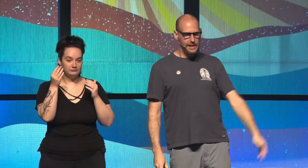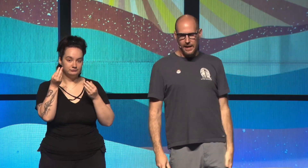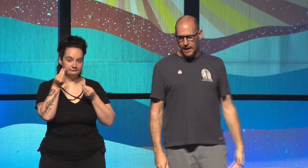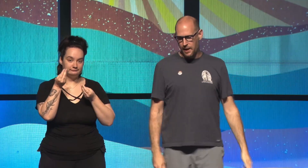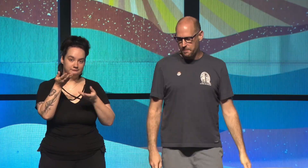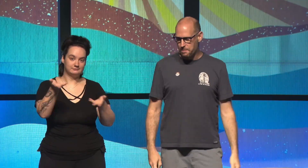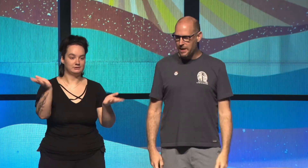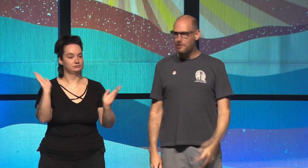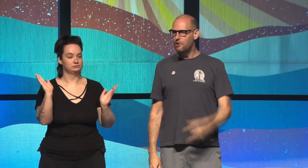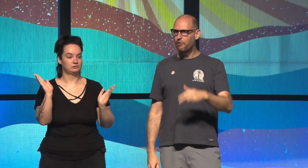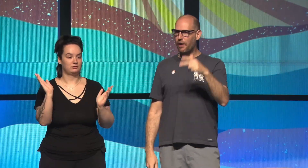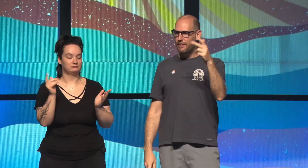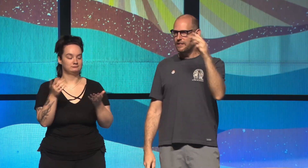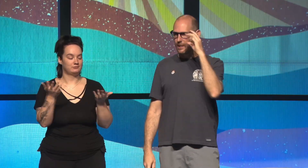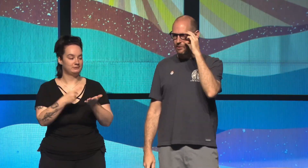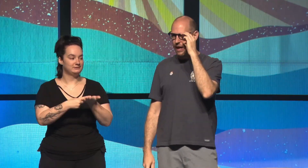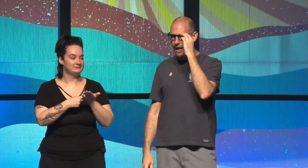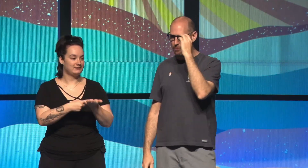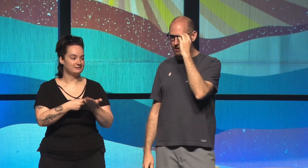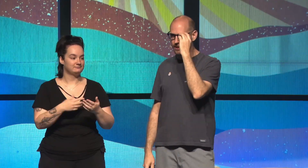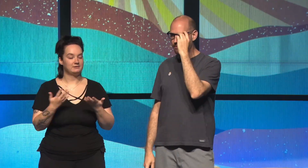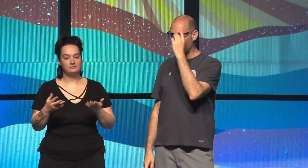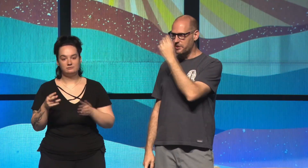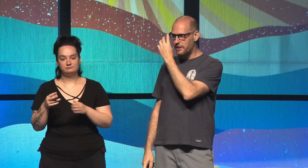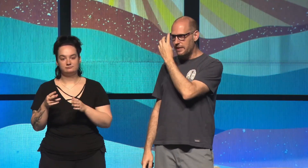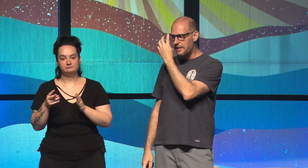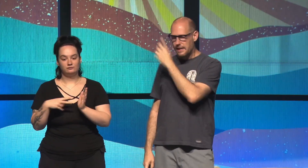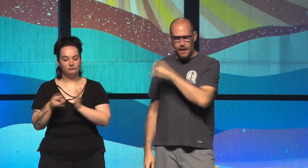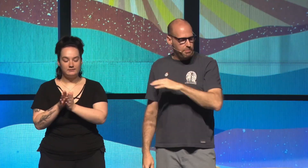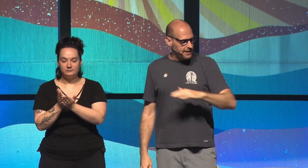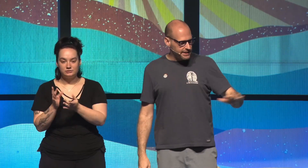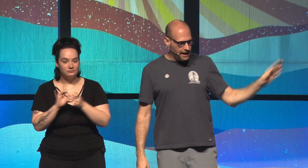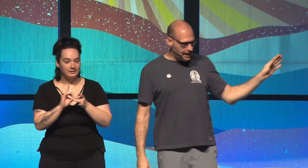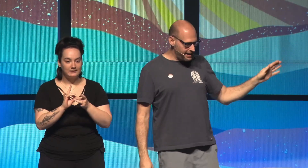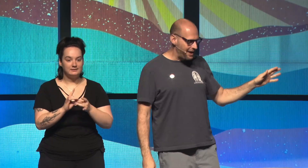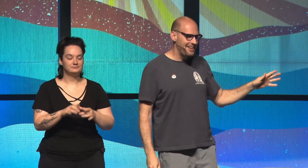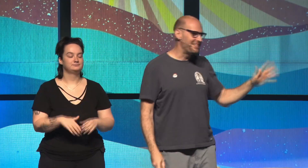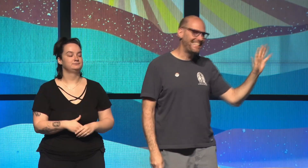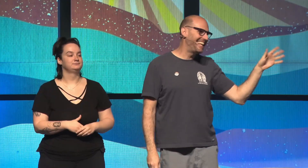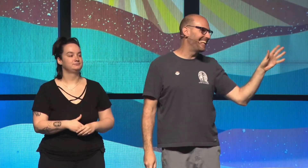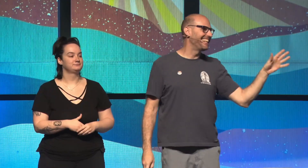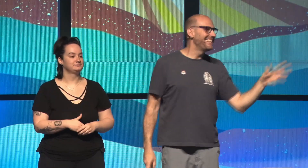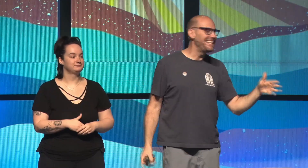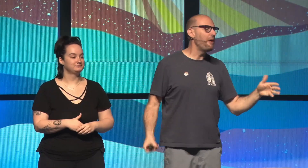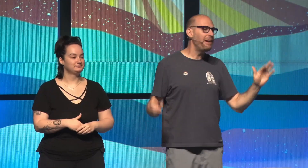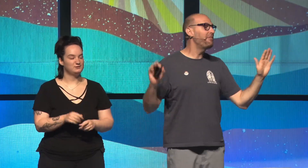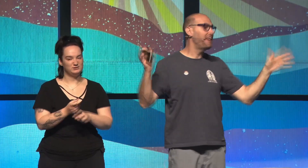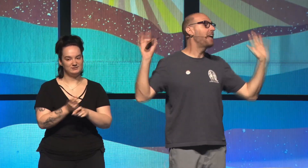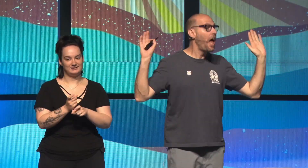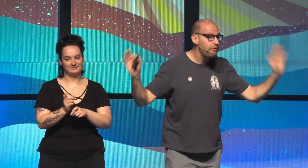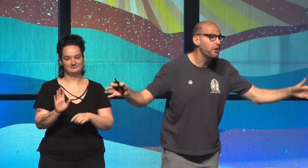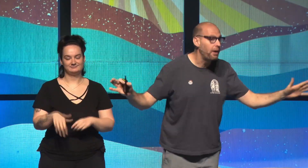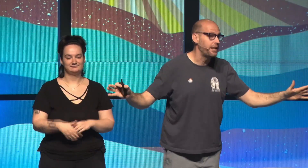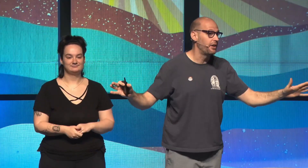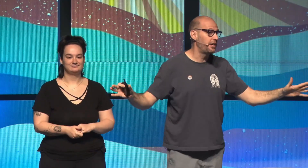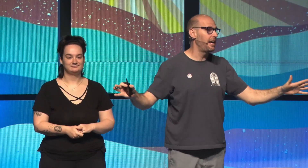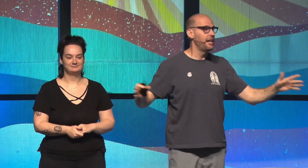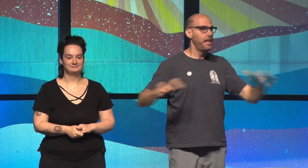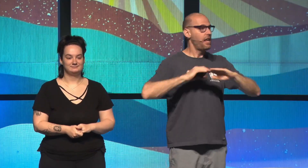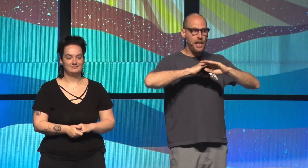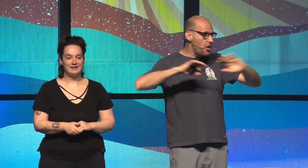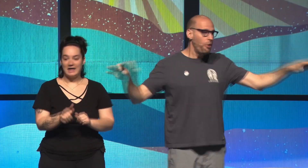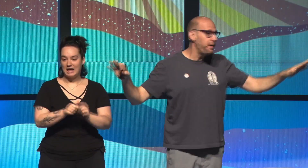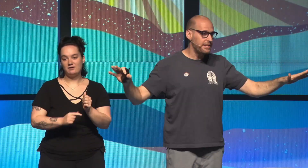that. Maybe you've read the Tim LaHaye books, unfortunately, but I'm just kidding. See, I'm going to offend everybody,